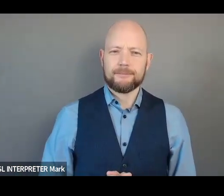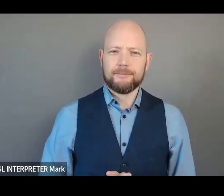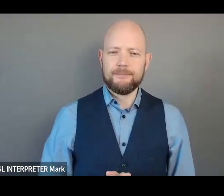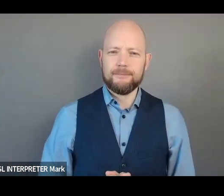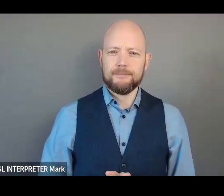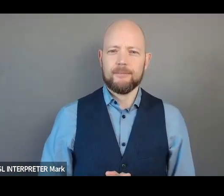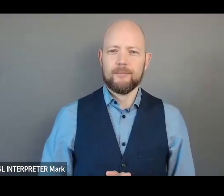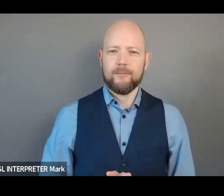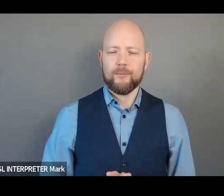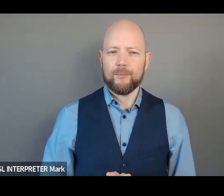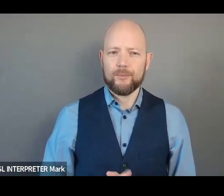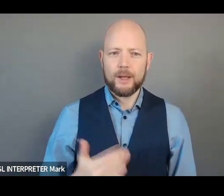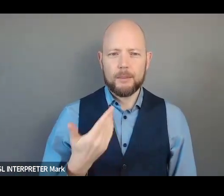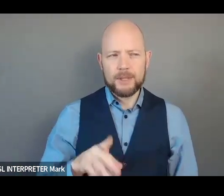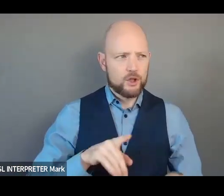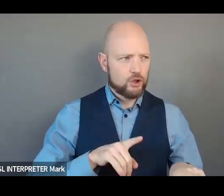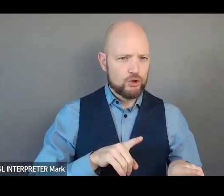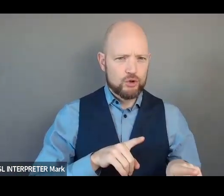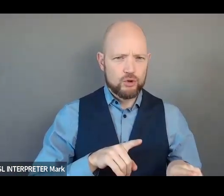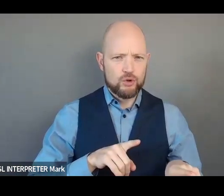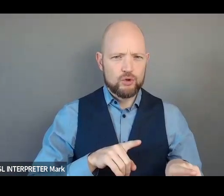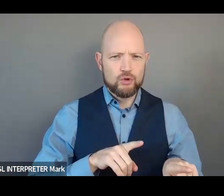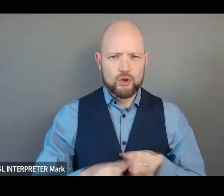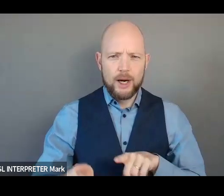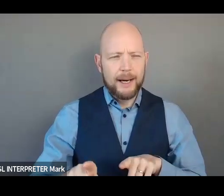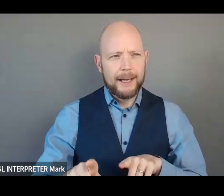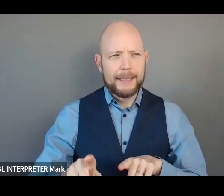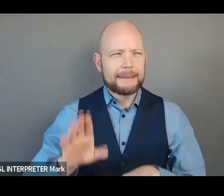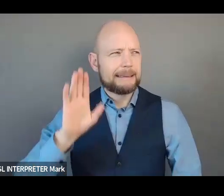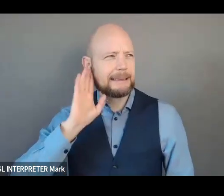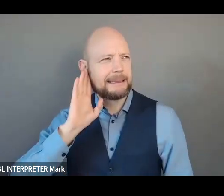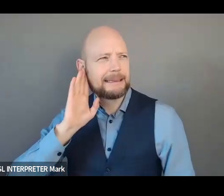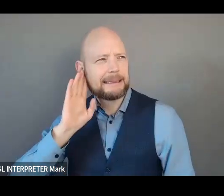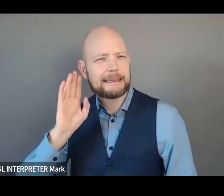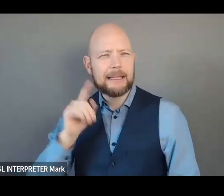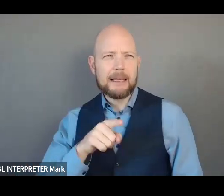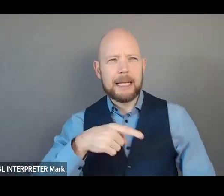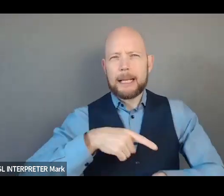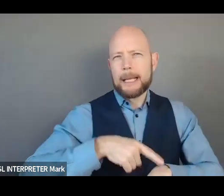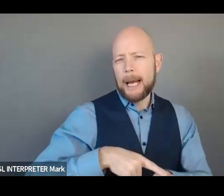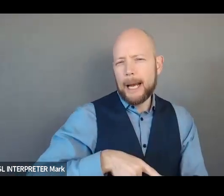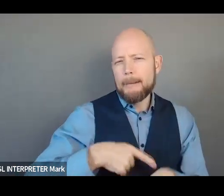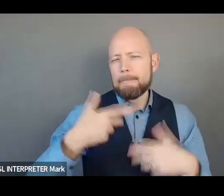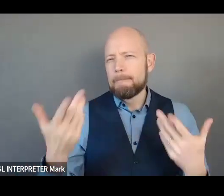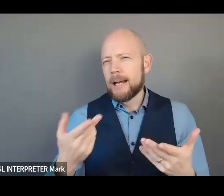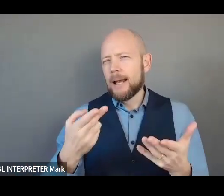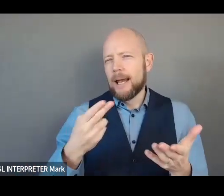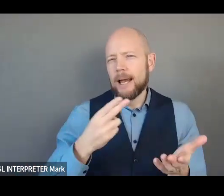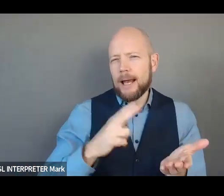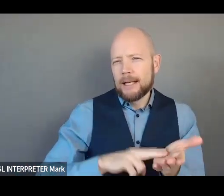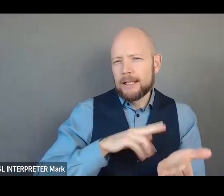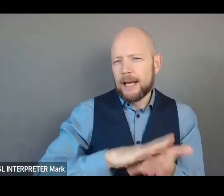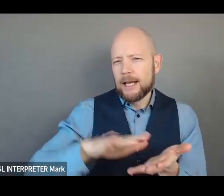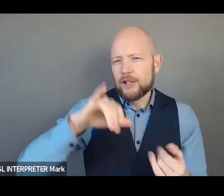Trying to hear about, you know, I think it was parents at the time anyway, anecdotally at the very least, that, you know, that the NHS and